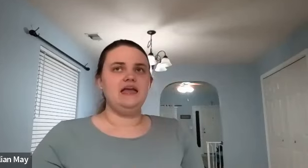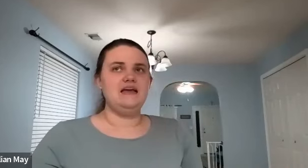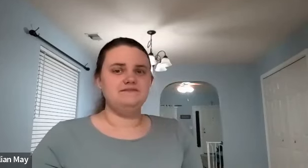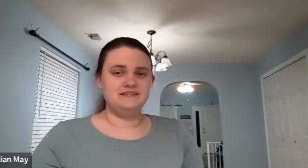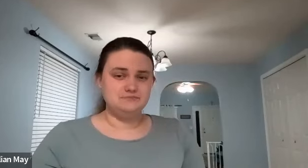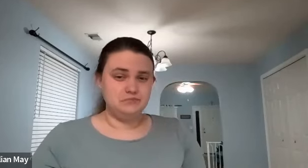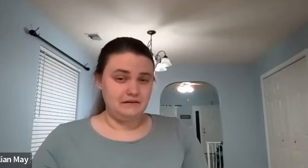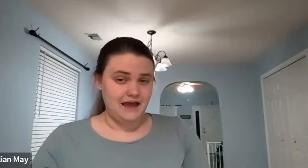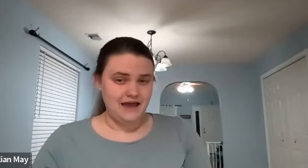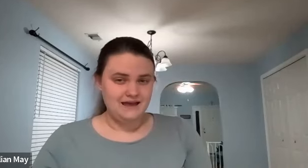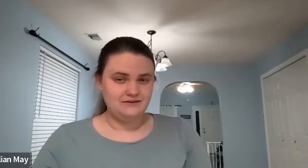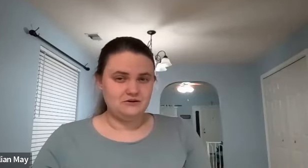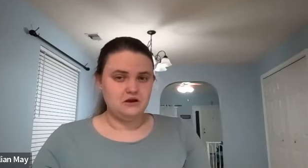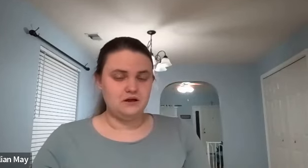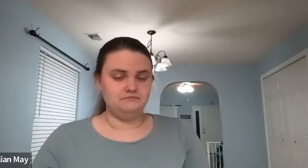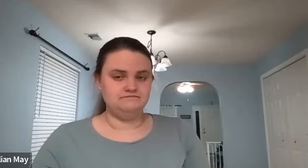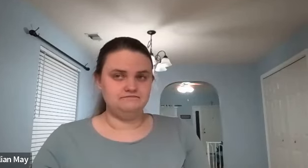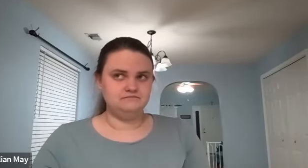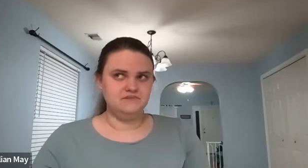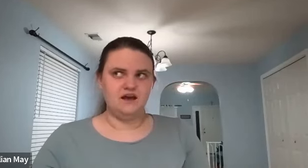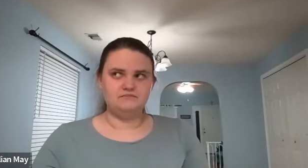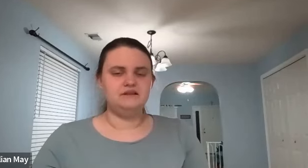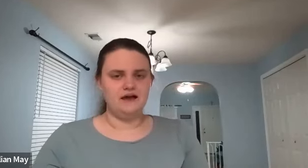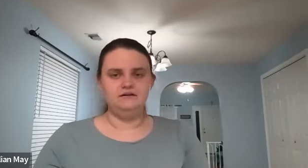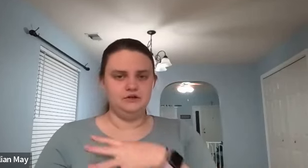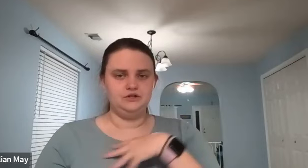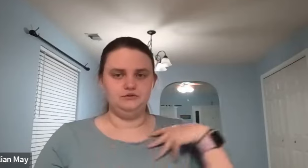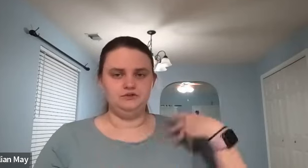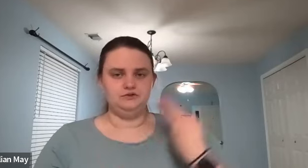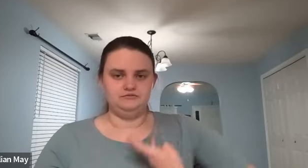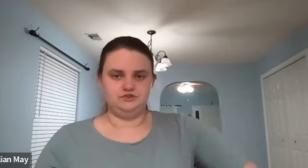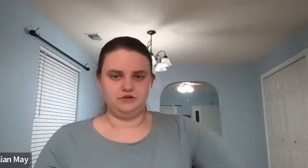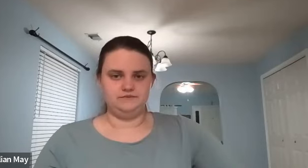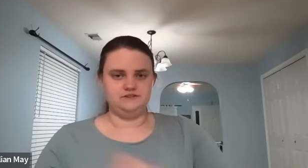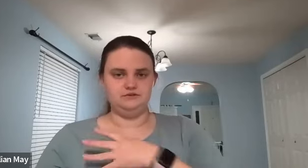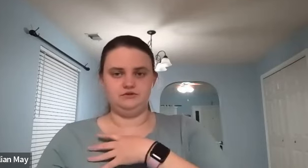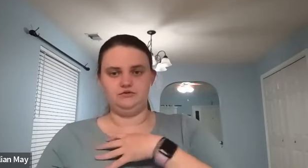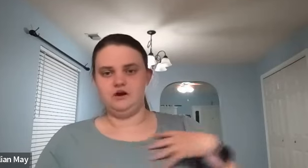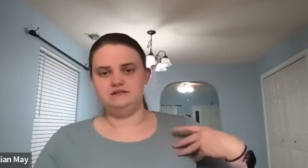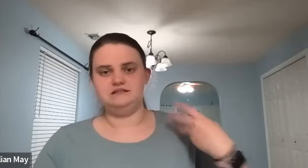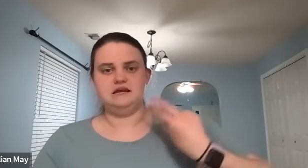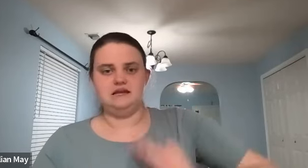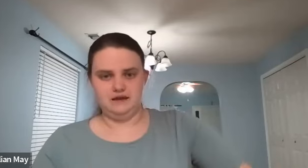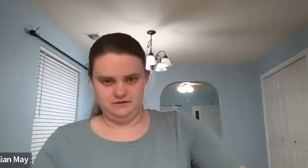If it's plaid or, yeah, plaid, you would do stripes. You would do cross and down.